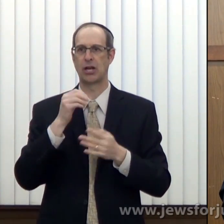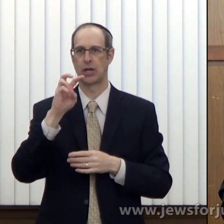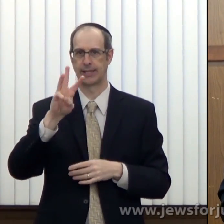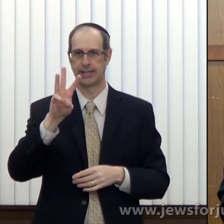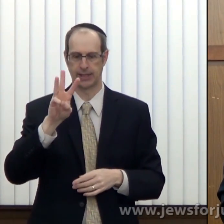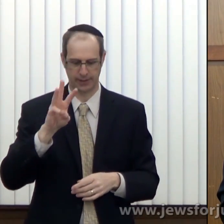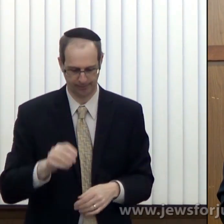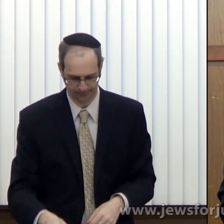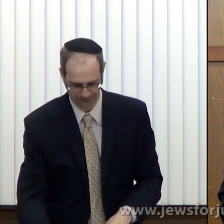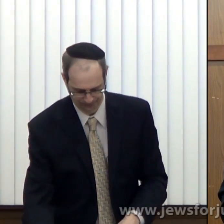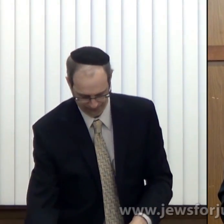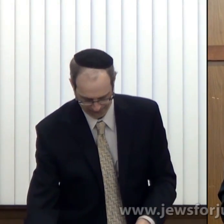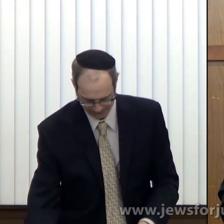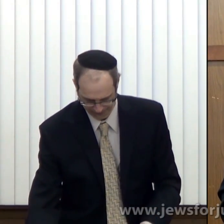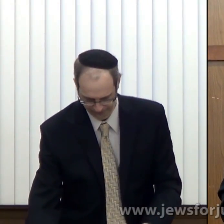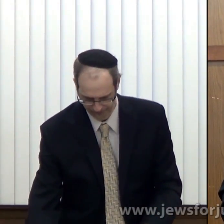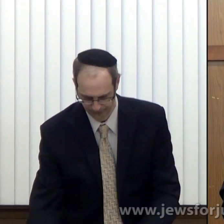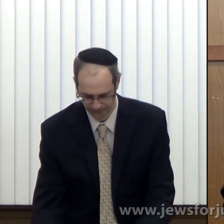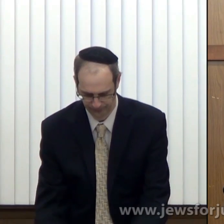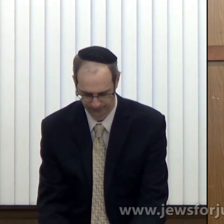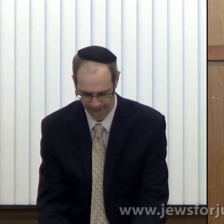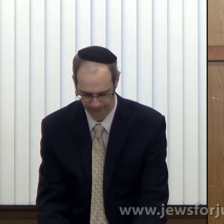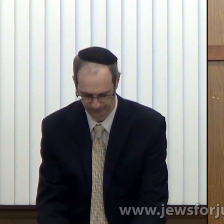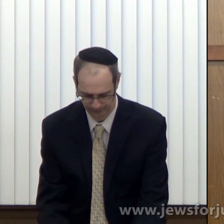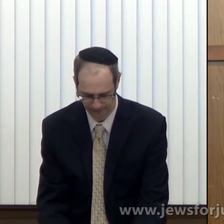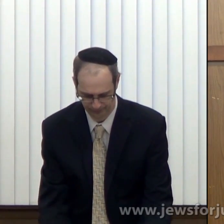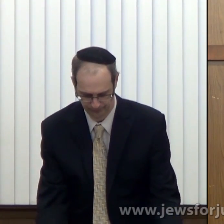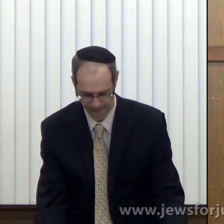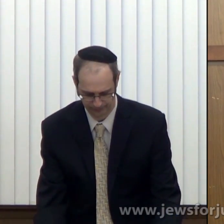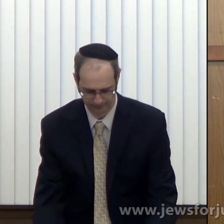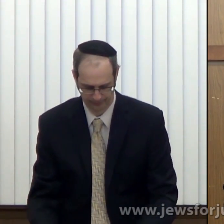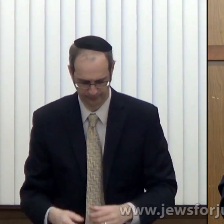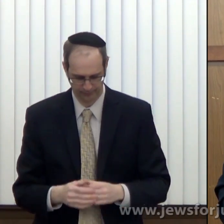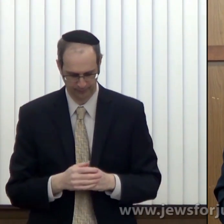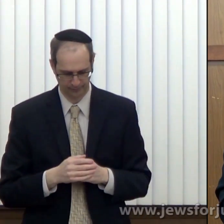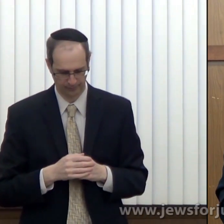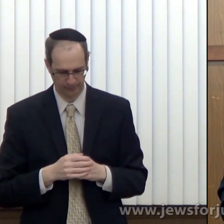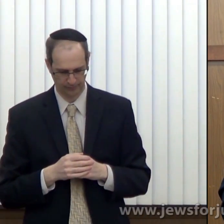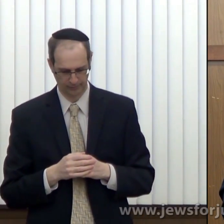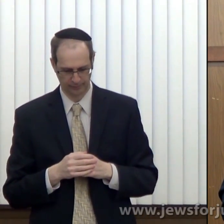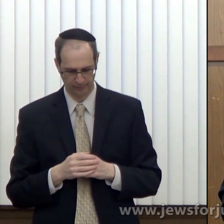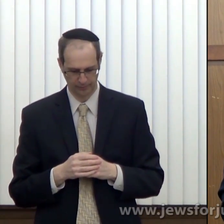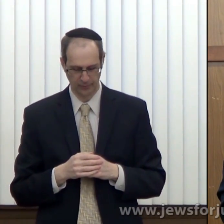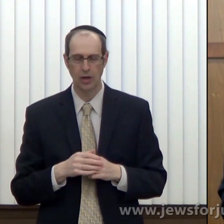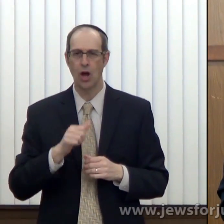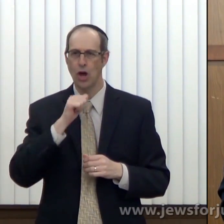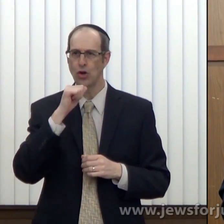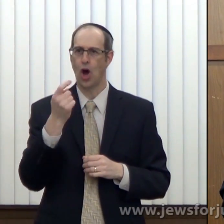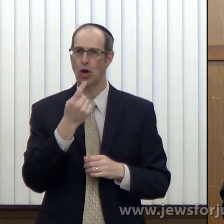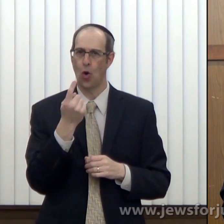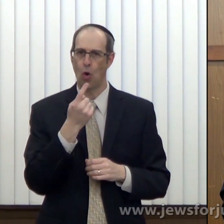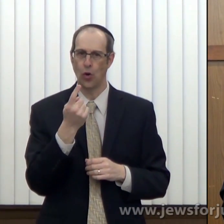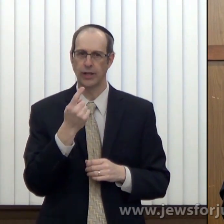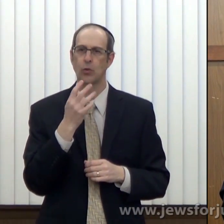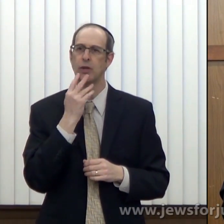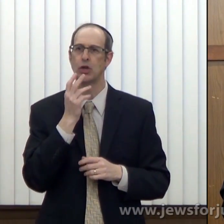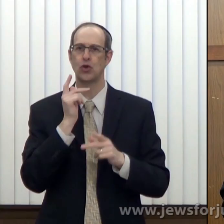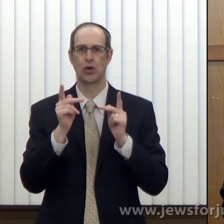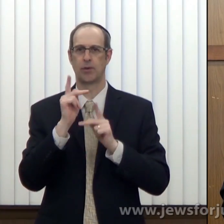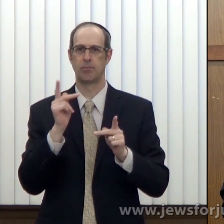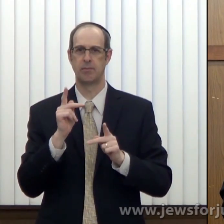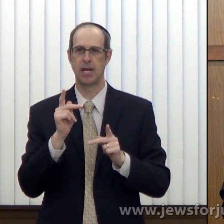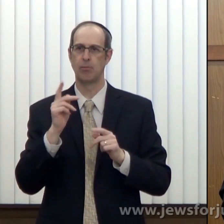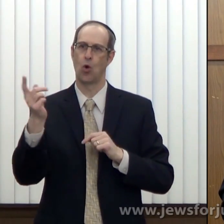The prophets teach us on the top of page 6 that not only will the Jewish